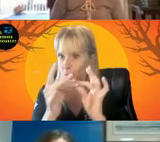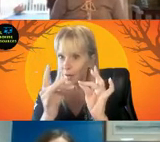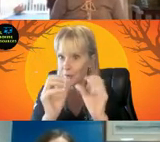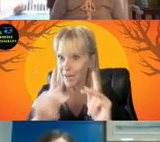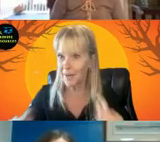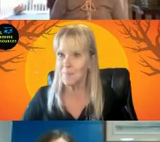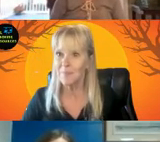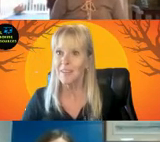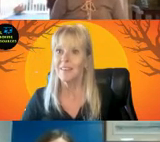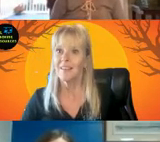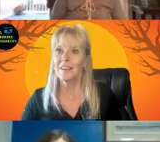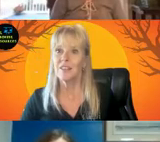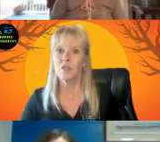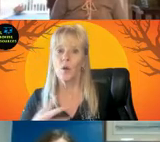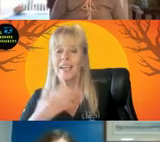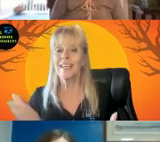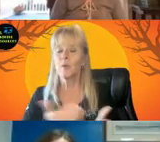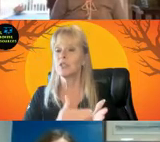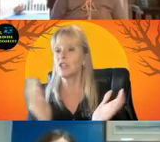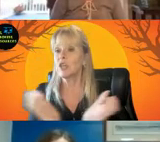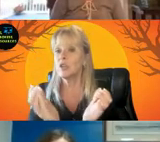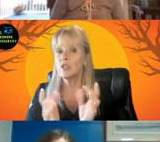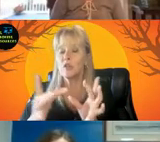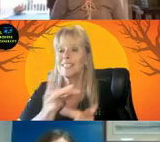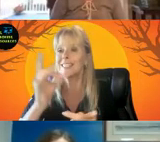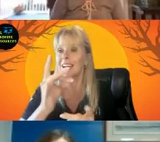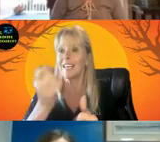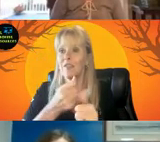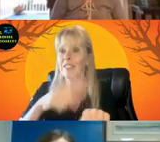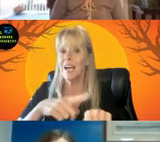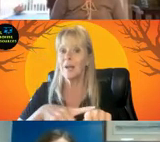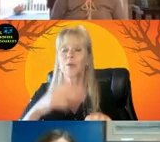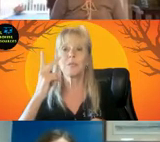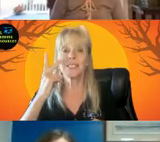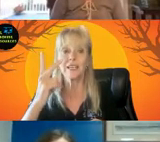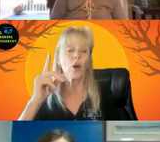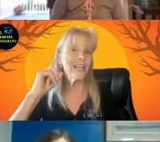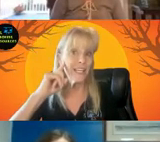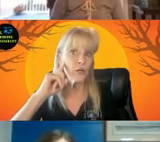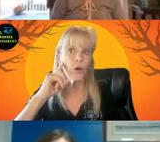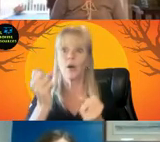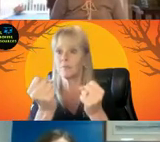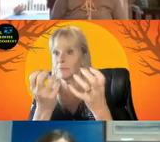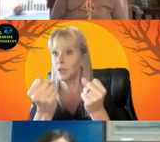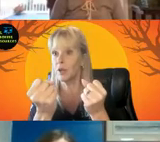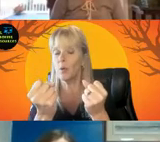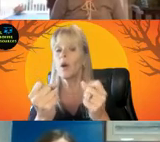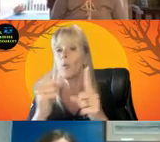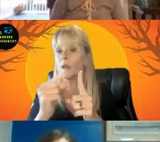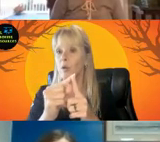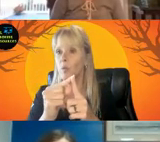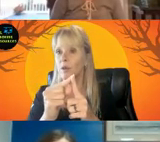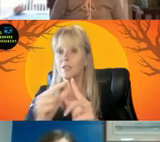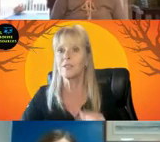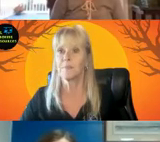the story, okay? So again, we're just encouraging you to sign it every time you see or hear or,